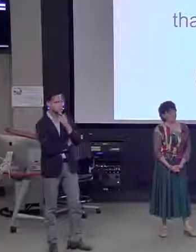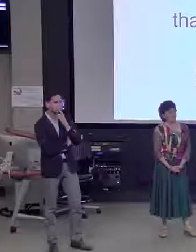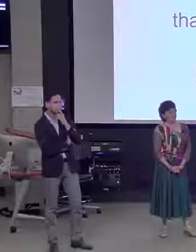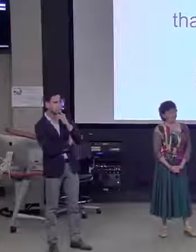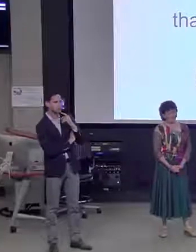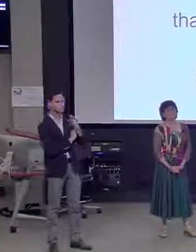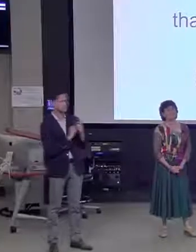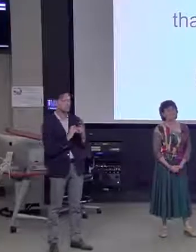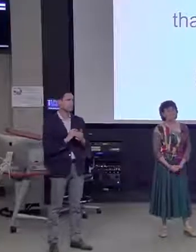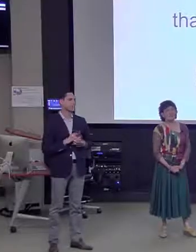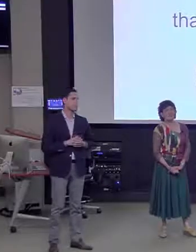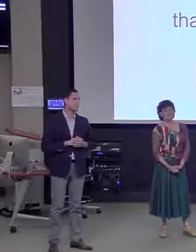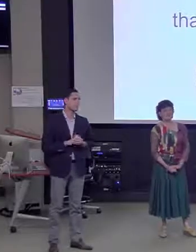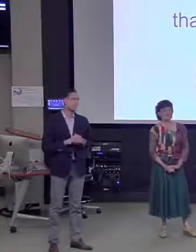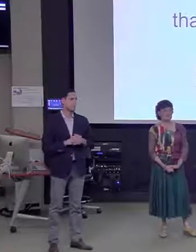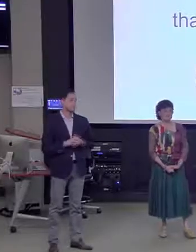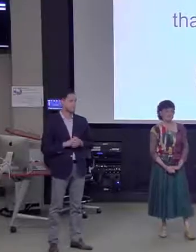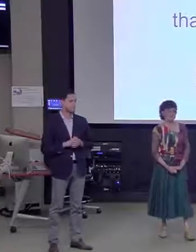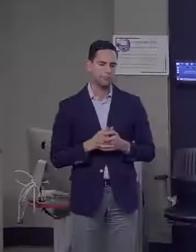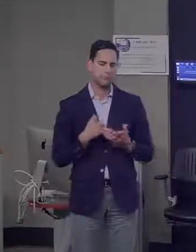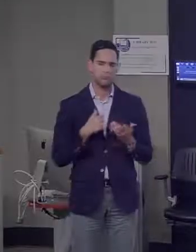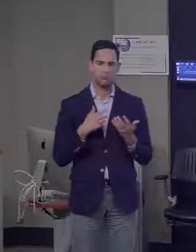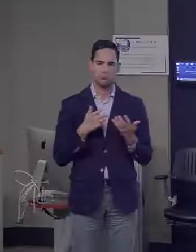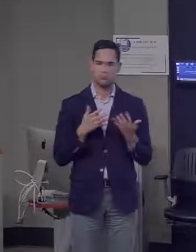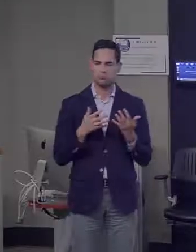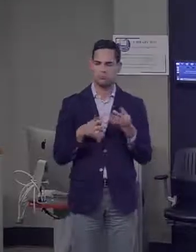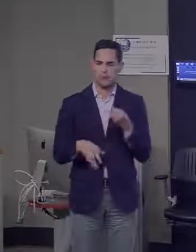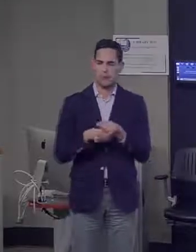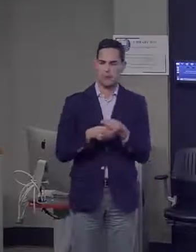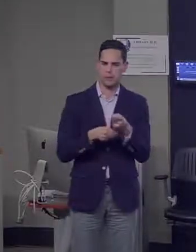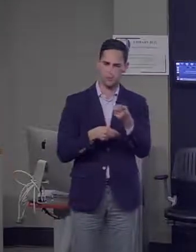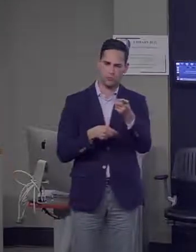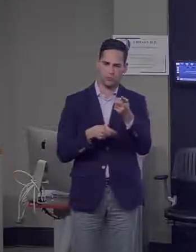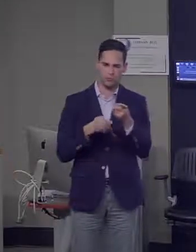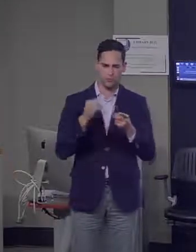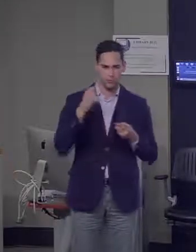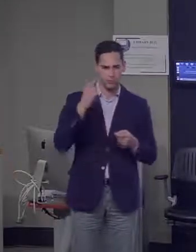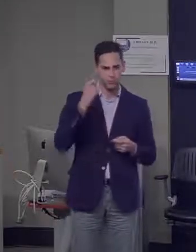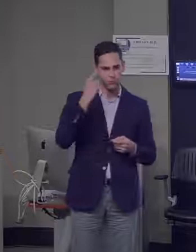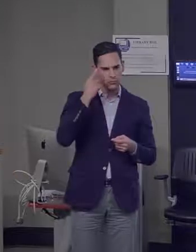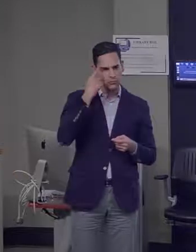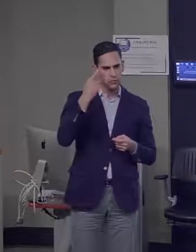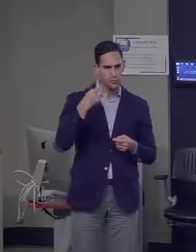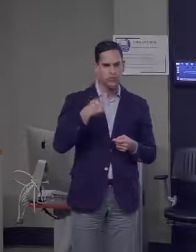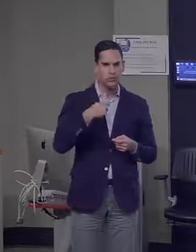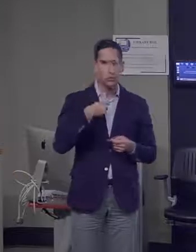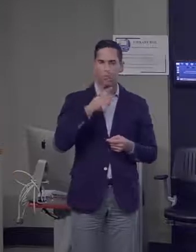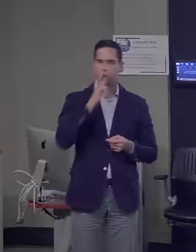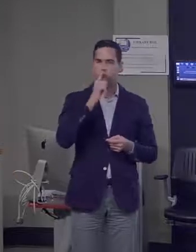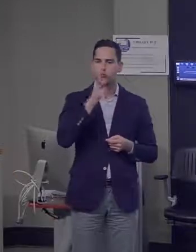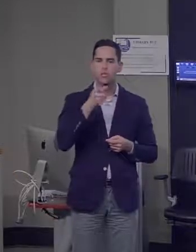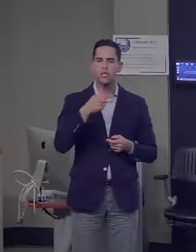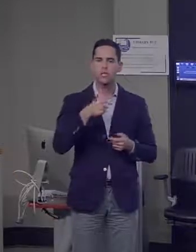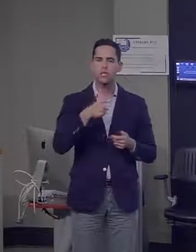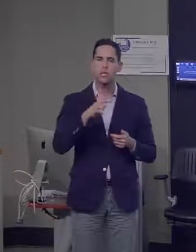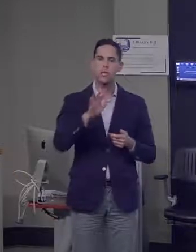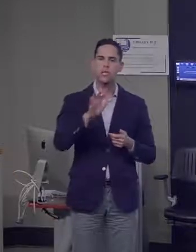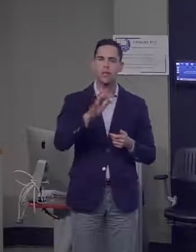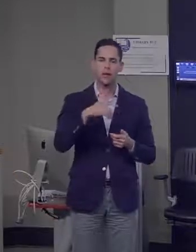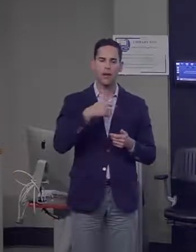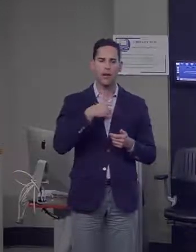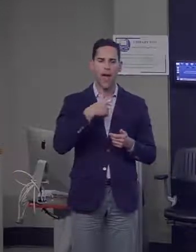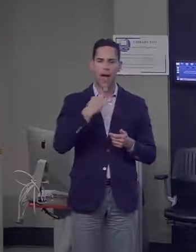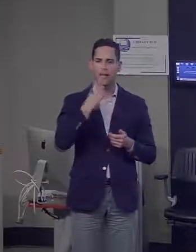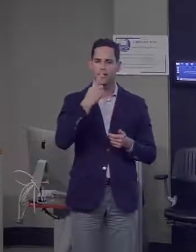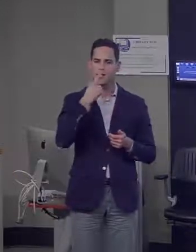you know, I hope what we don't end up doing is having an either or. That's right. You know, it's really that